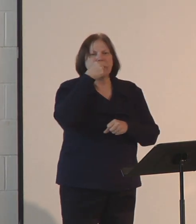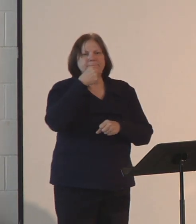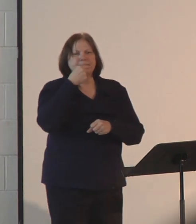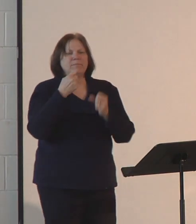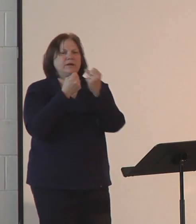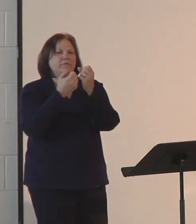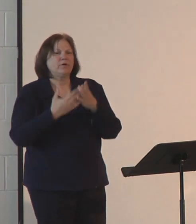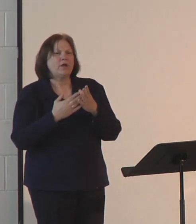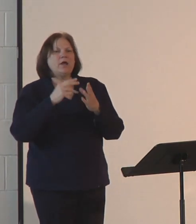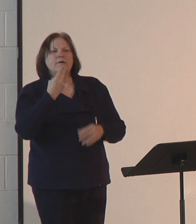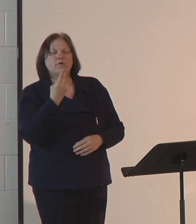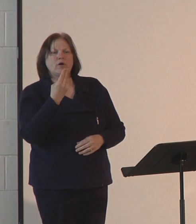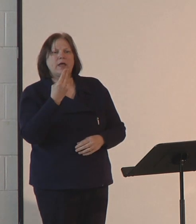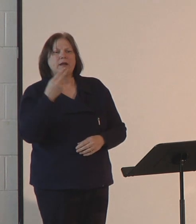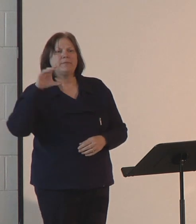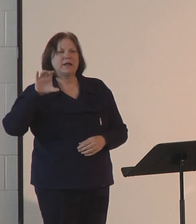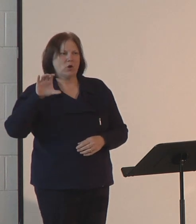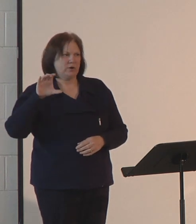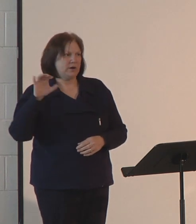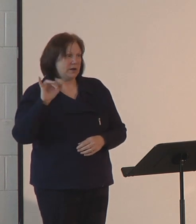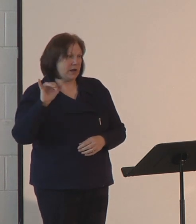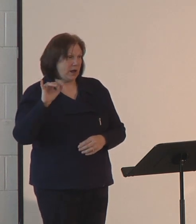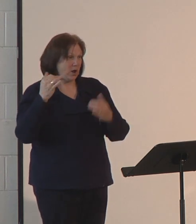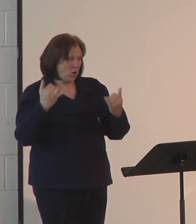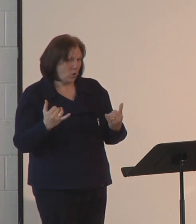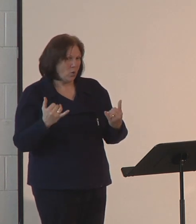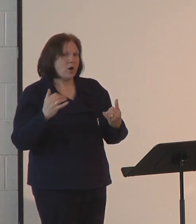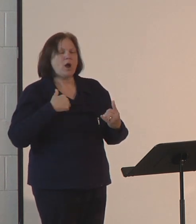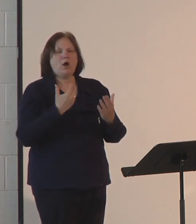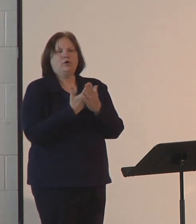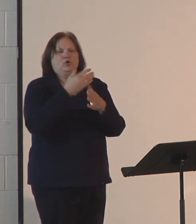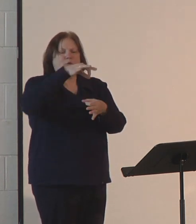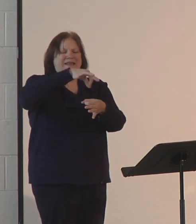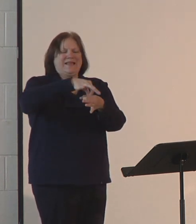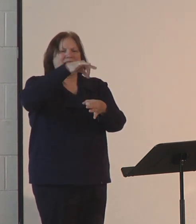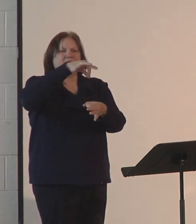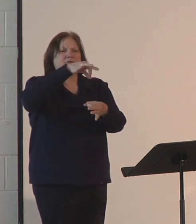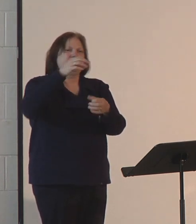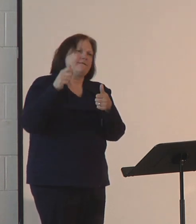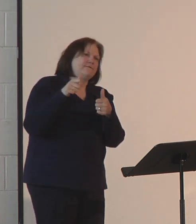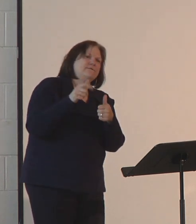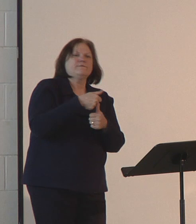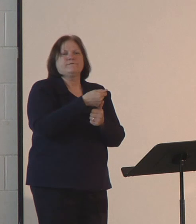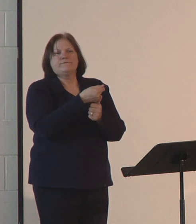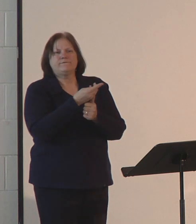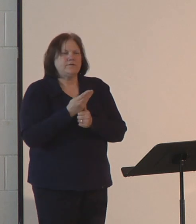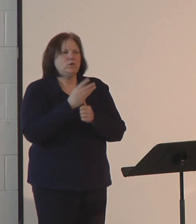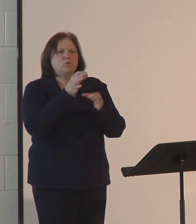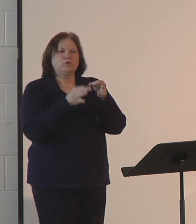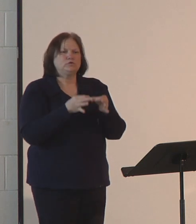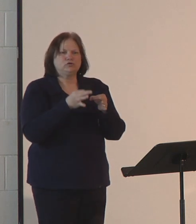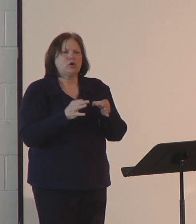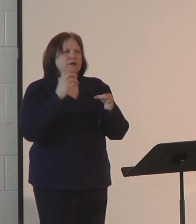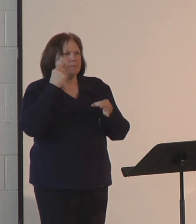for Hennepin County, and now he is our newly elected, one of the very few Hmong judge here in